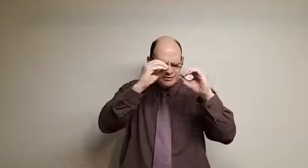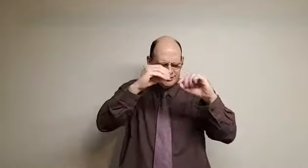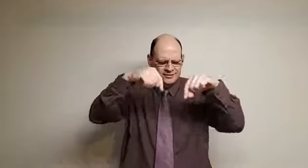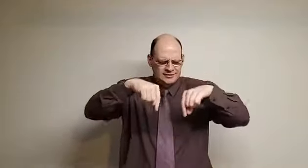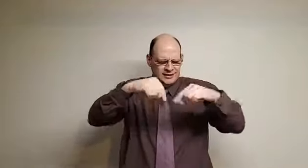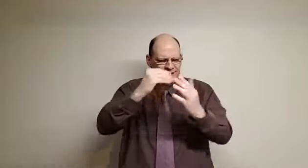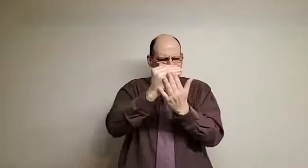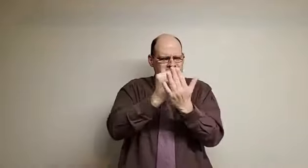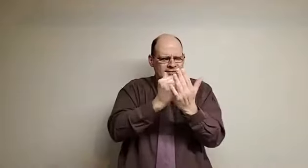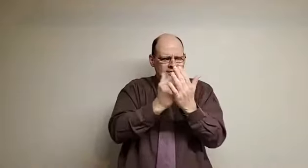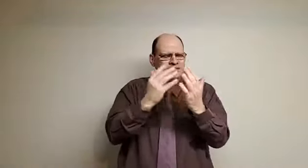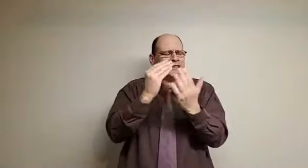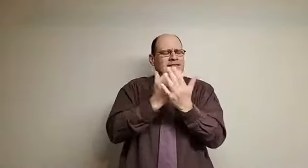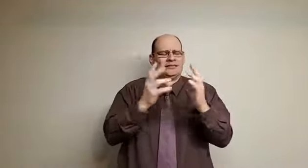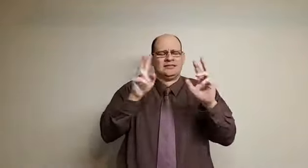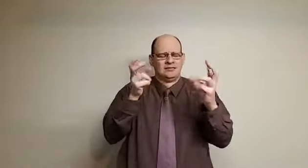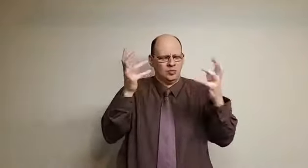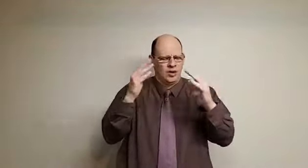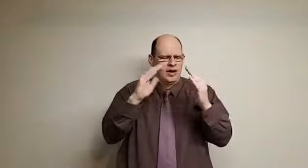we need the anointing in this class this lesson